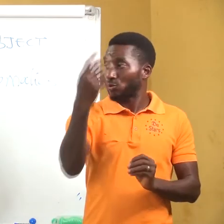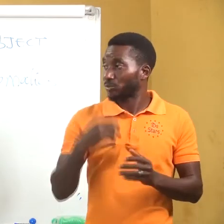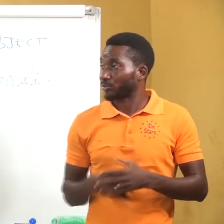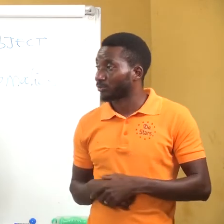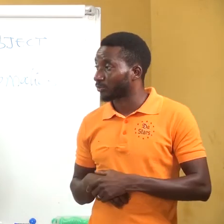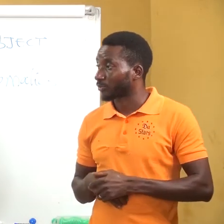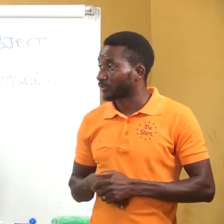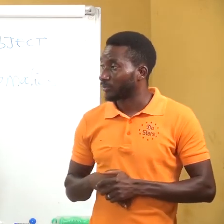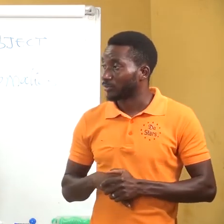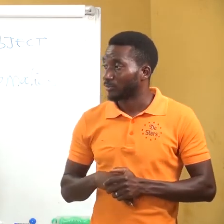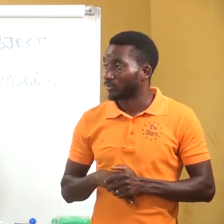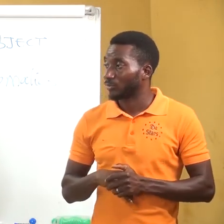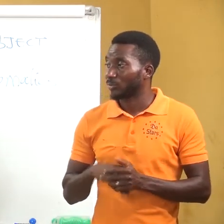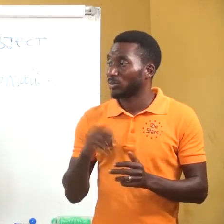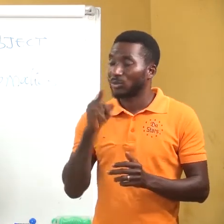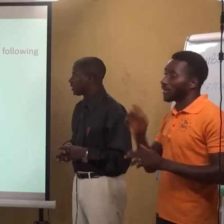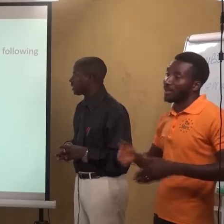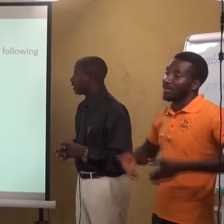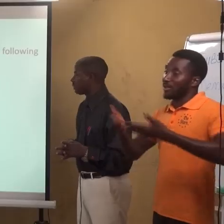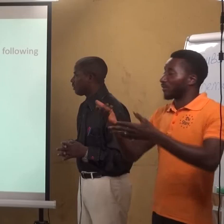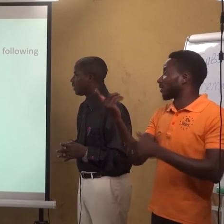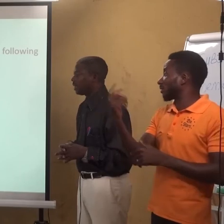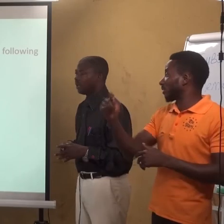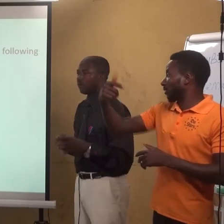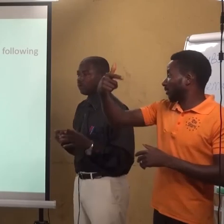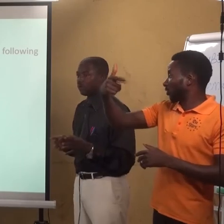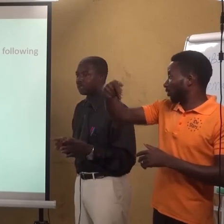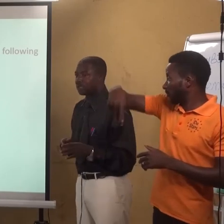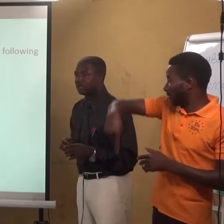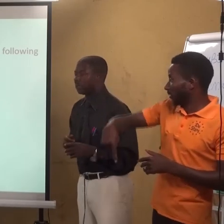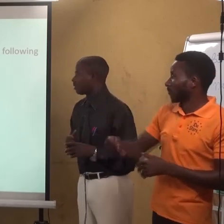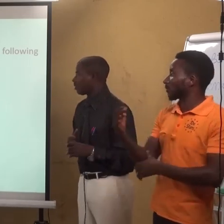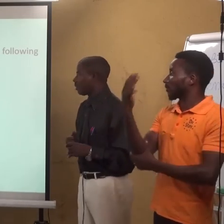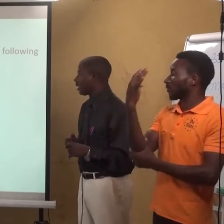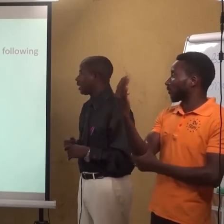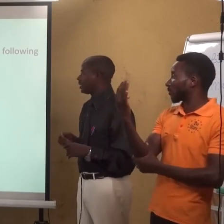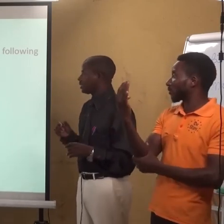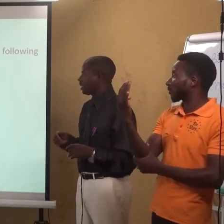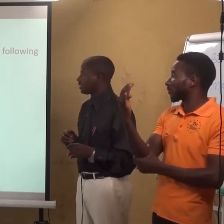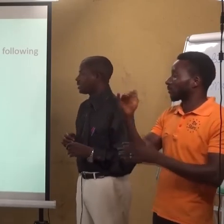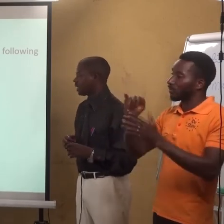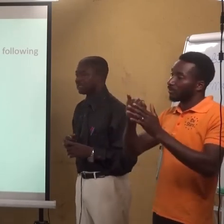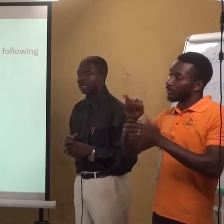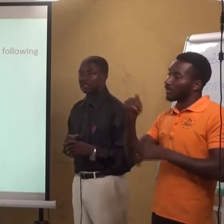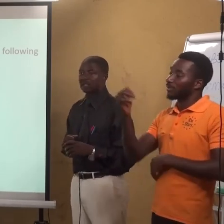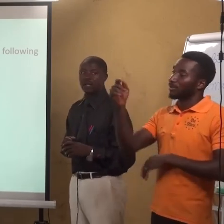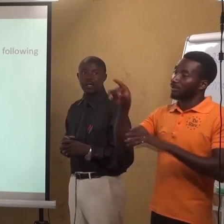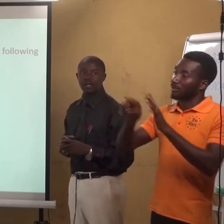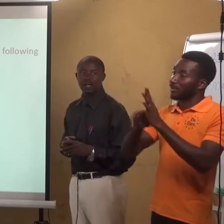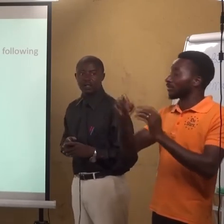again, 10, minus 20, 40, dash, dash,